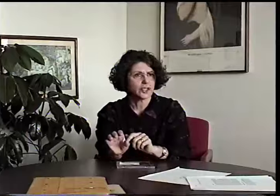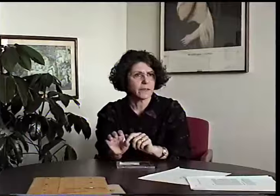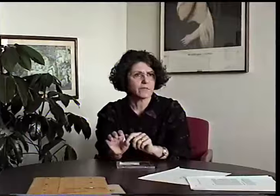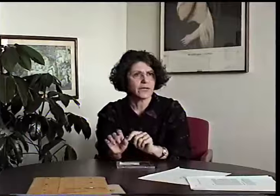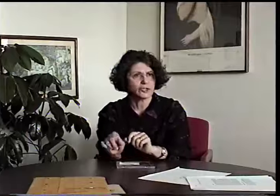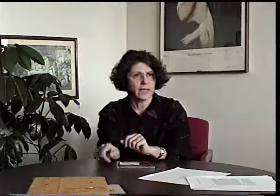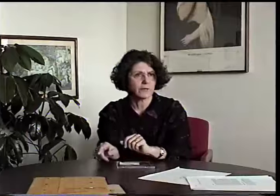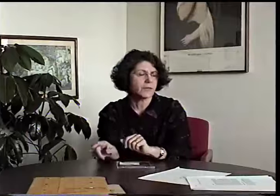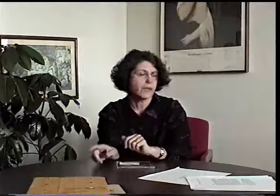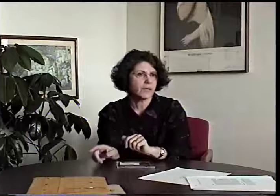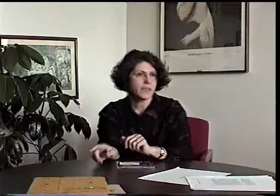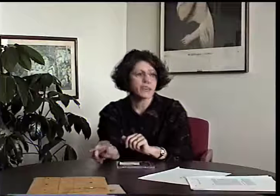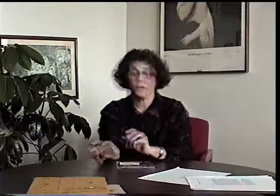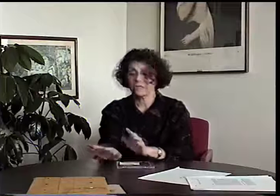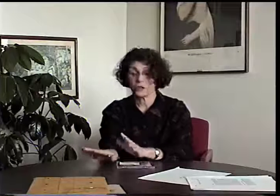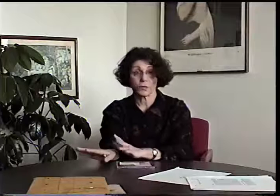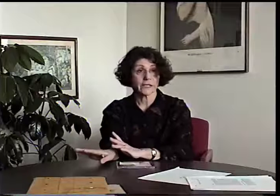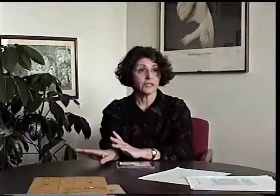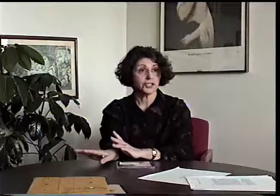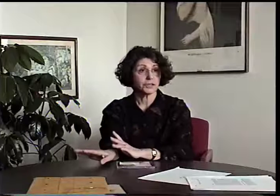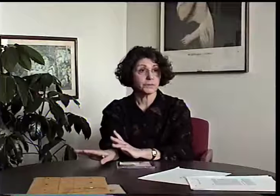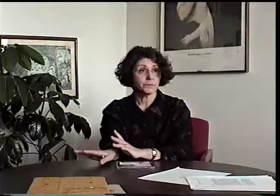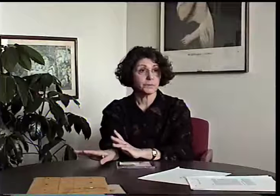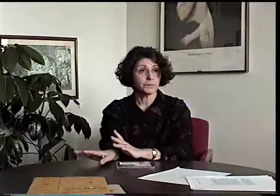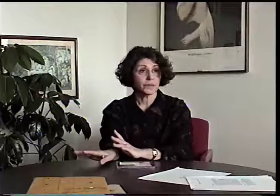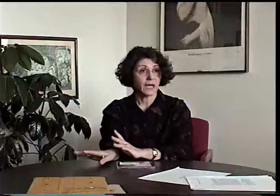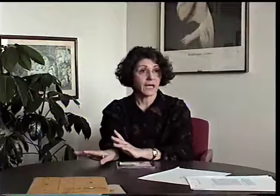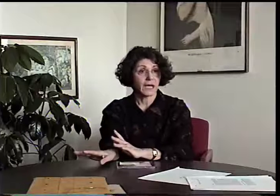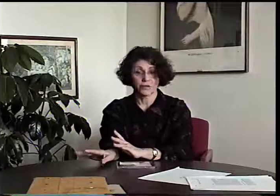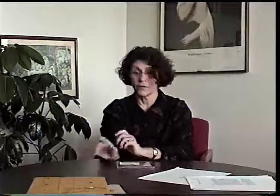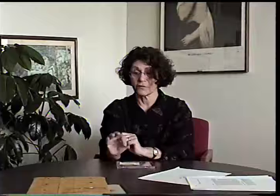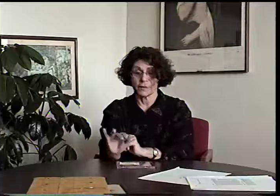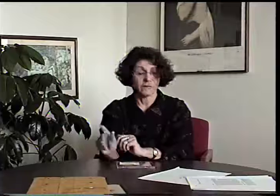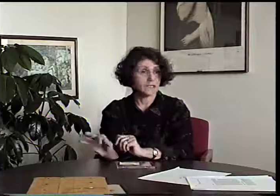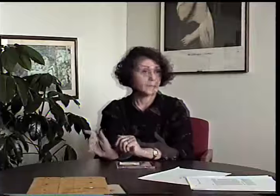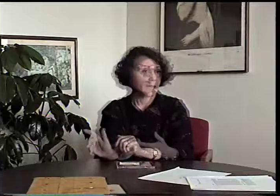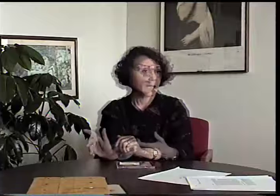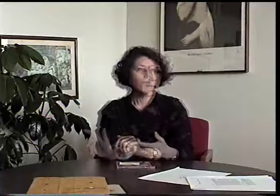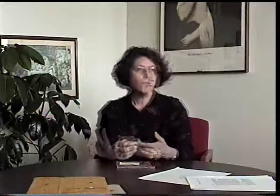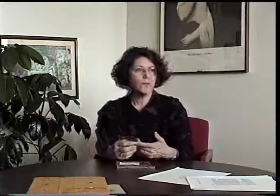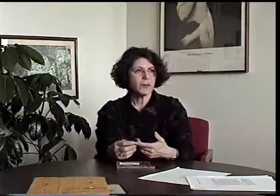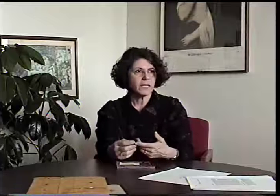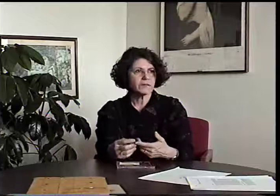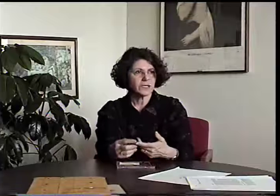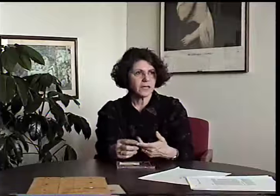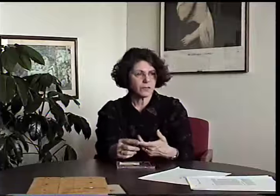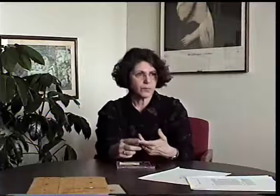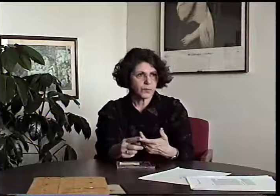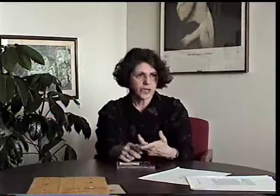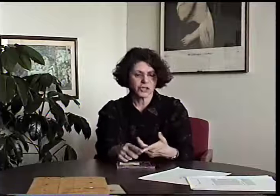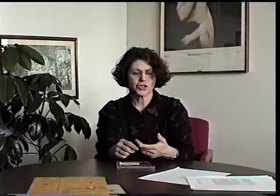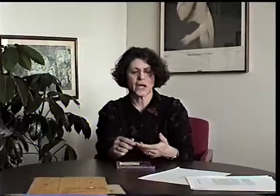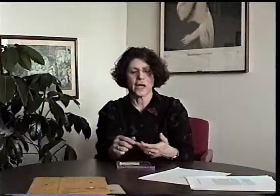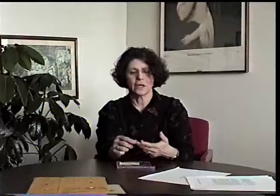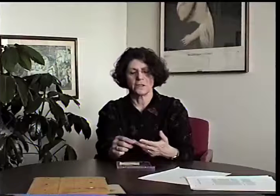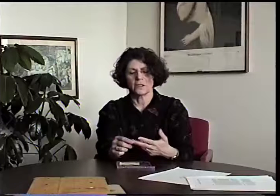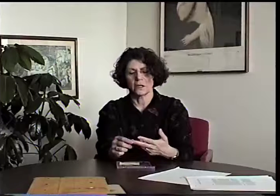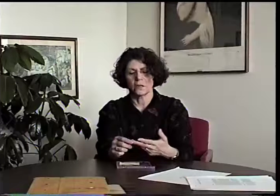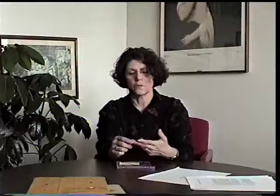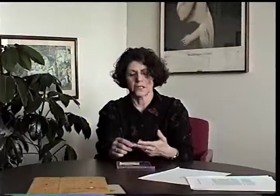shape for each letter of the alphabet. Okay. You have to know English, and you have to be able to spell. People have studied British and